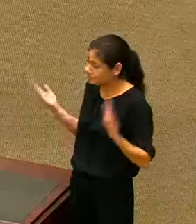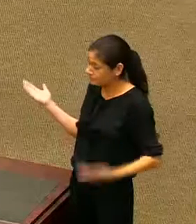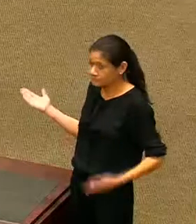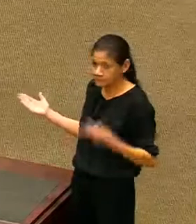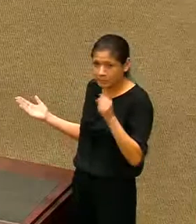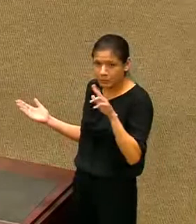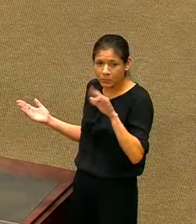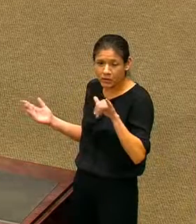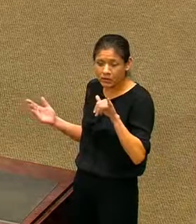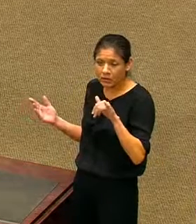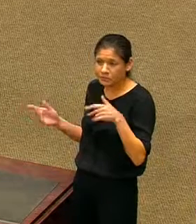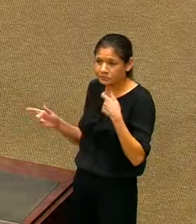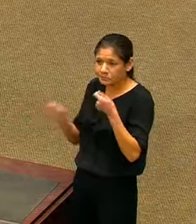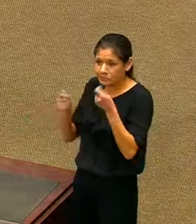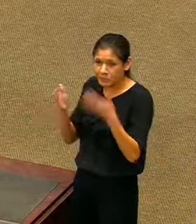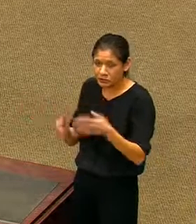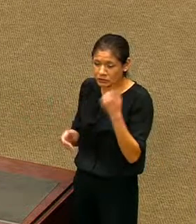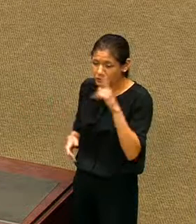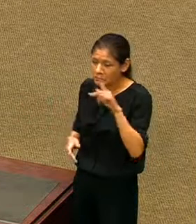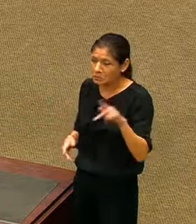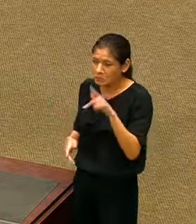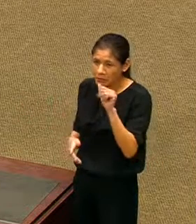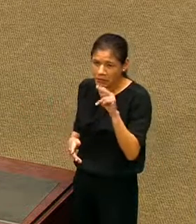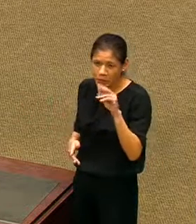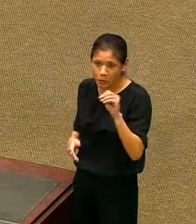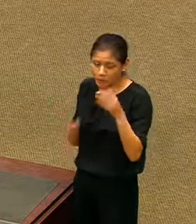Facilities Division Manager for the City of Plano.